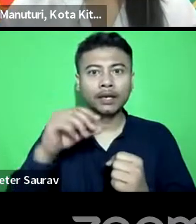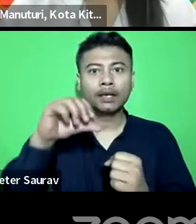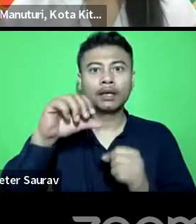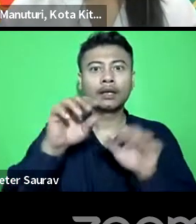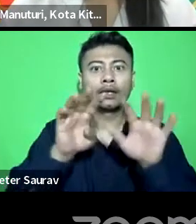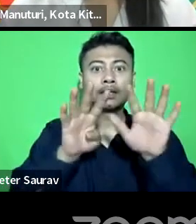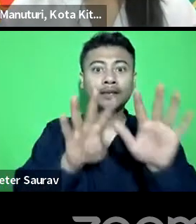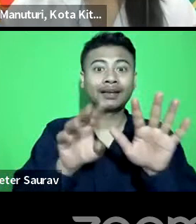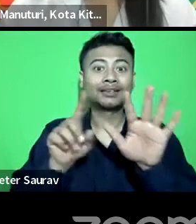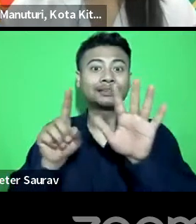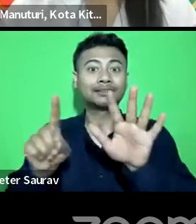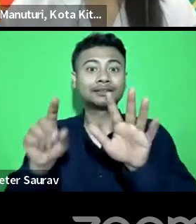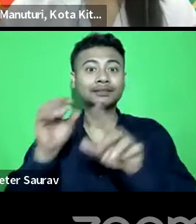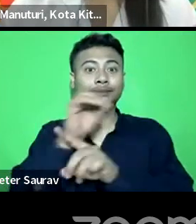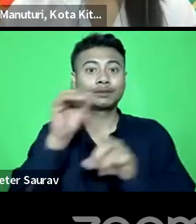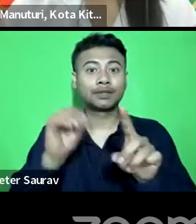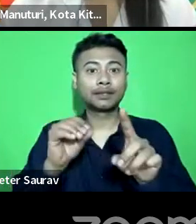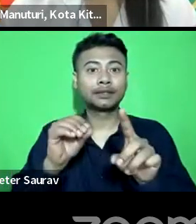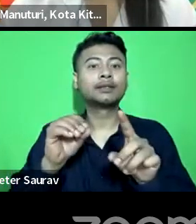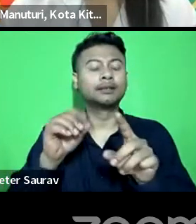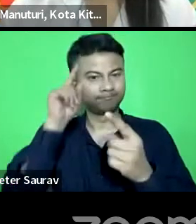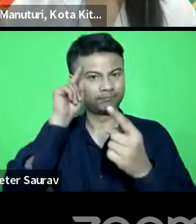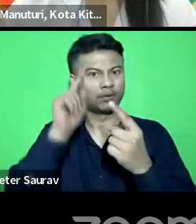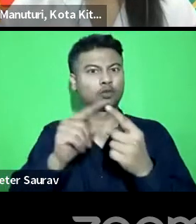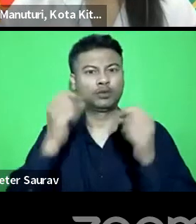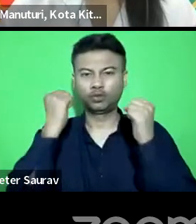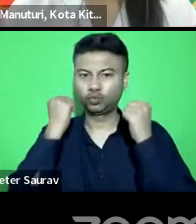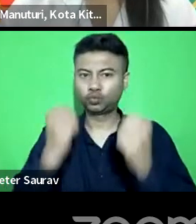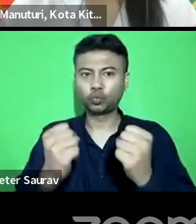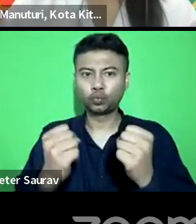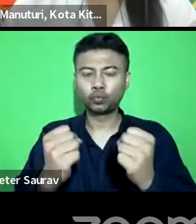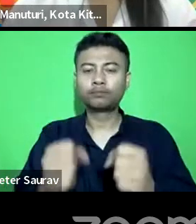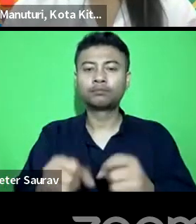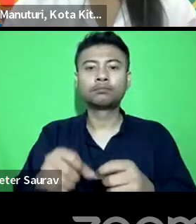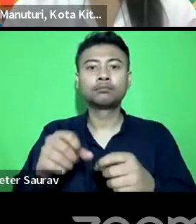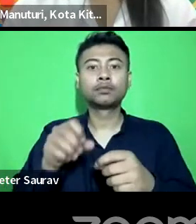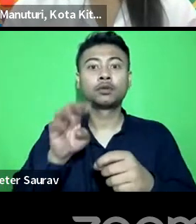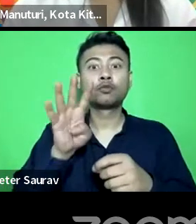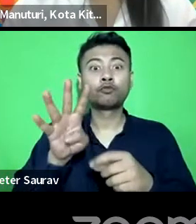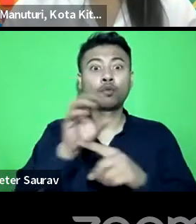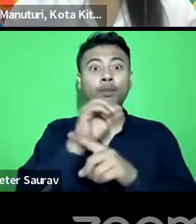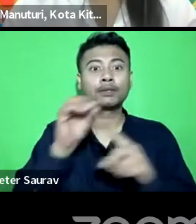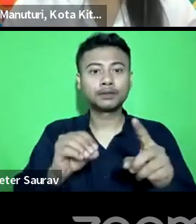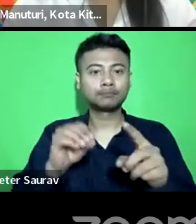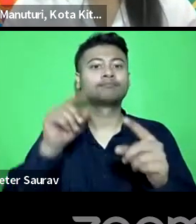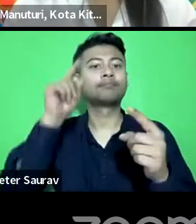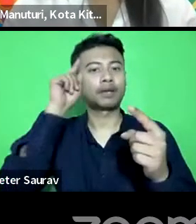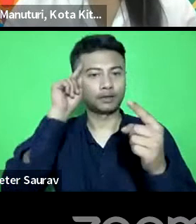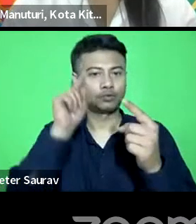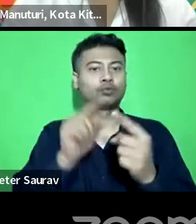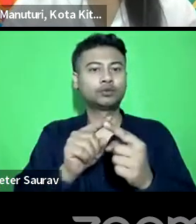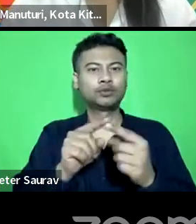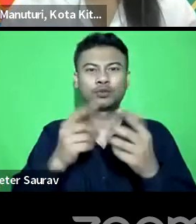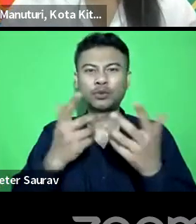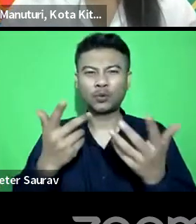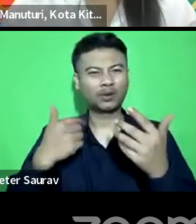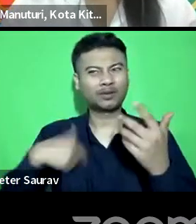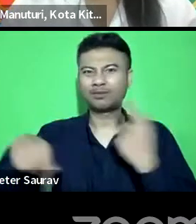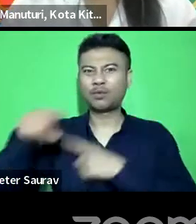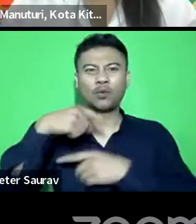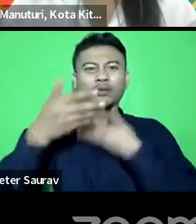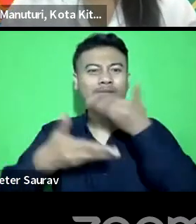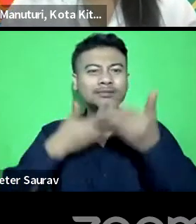96% of you, in fact, and 4% agreeing. So I think we're all preaching to the converted here. I think we all agree this needs to